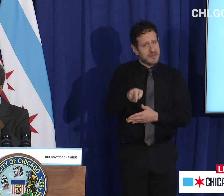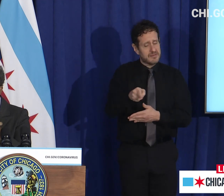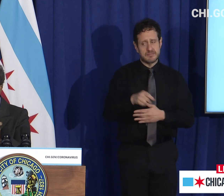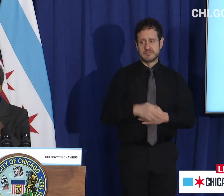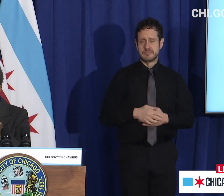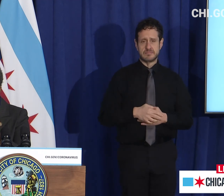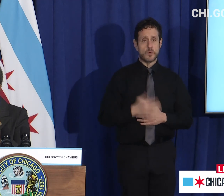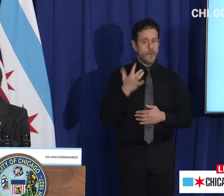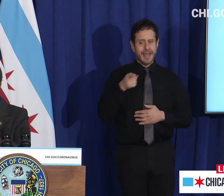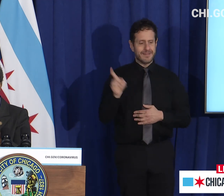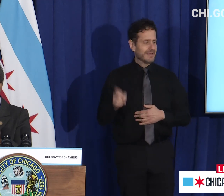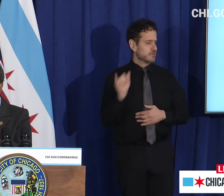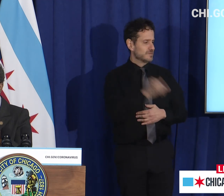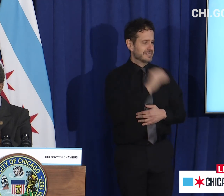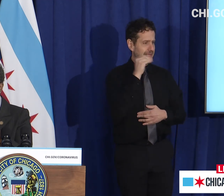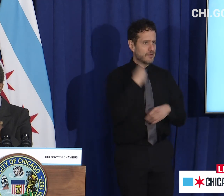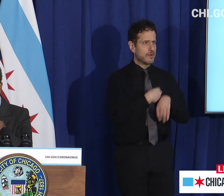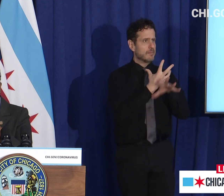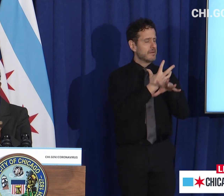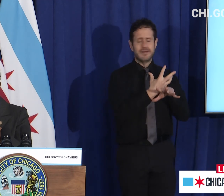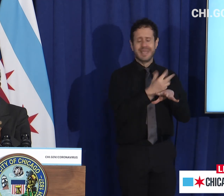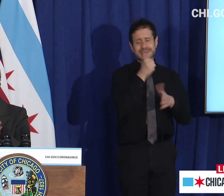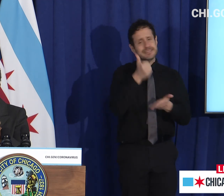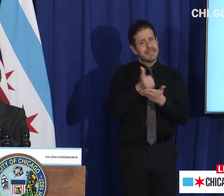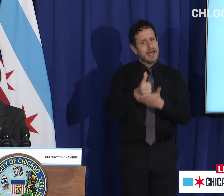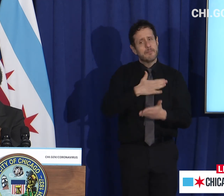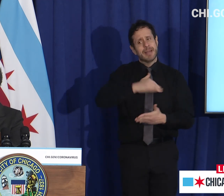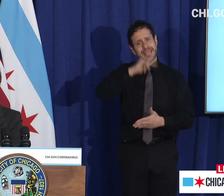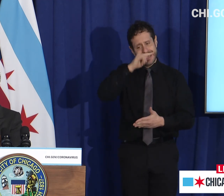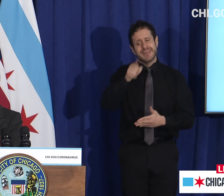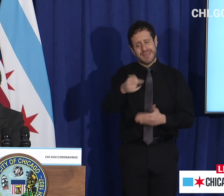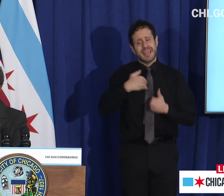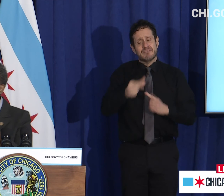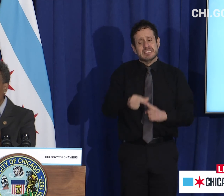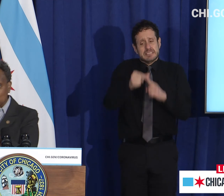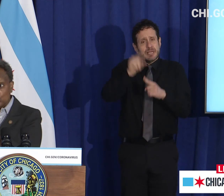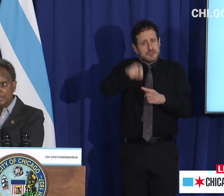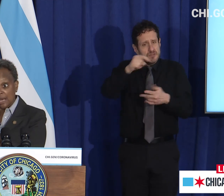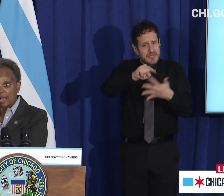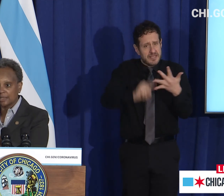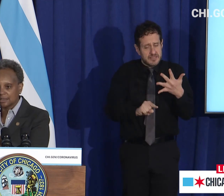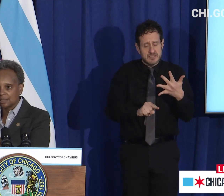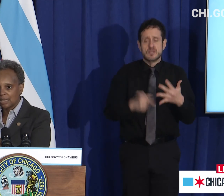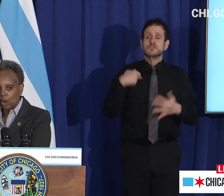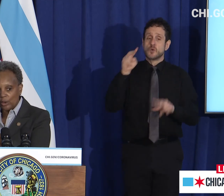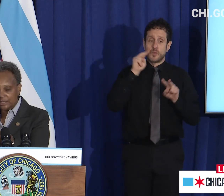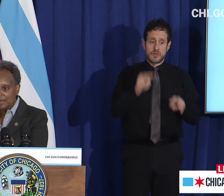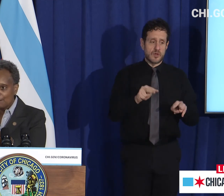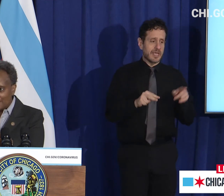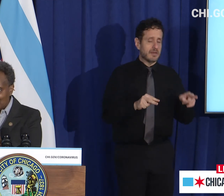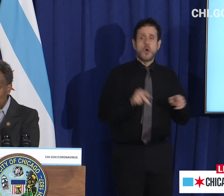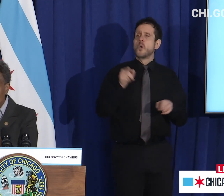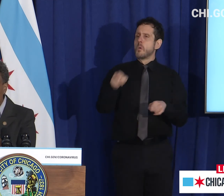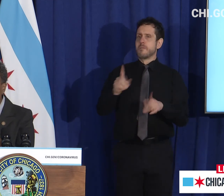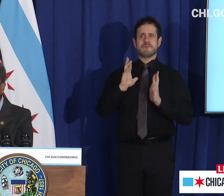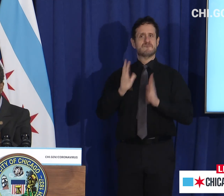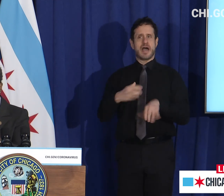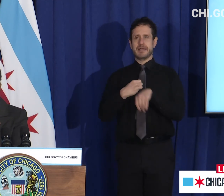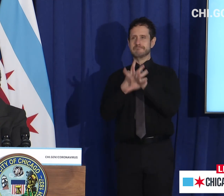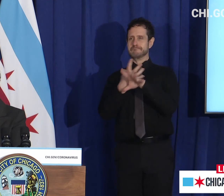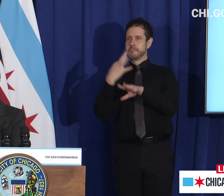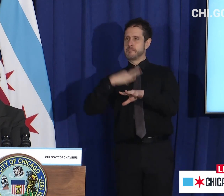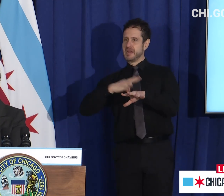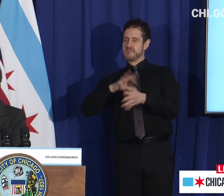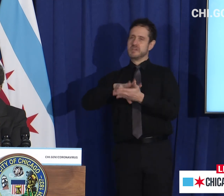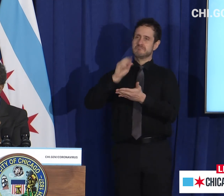as a matter of equity and looking at who's connected and who is not, who is benefiting